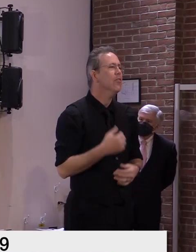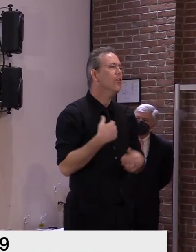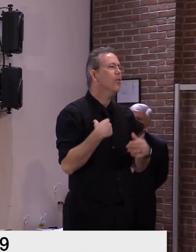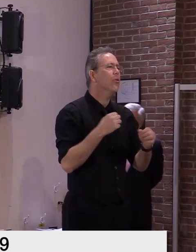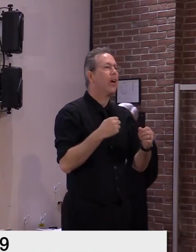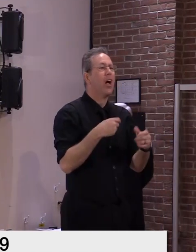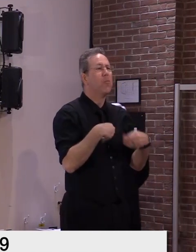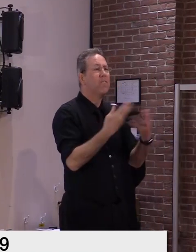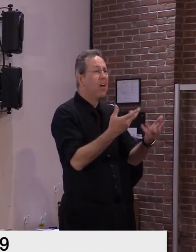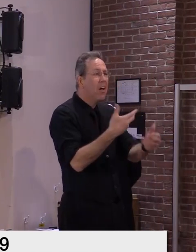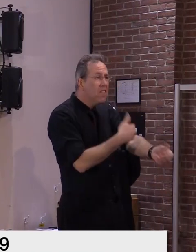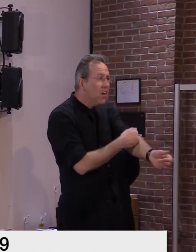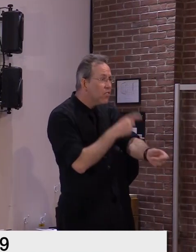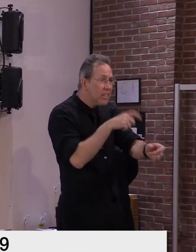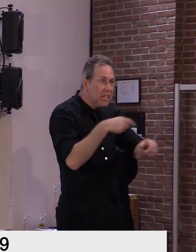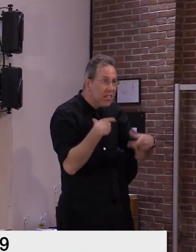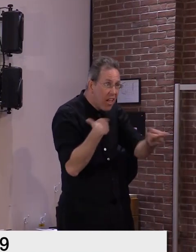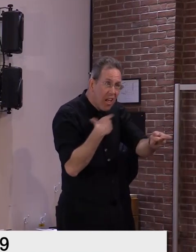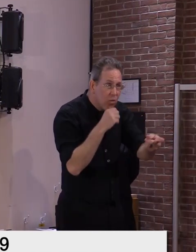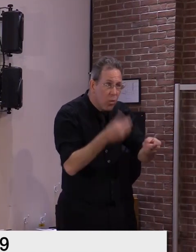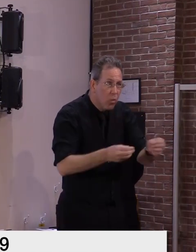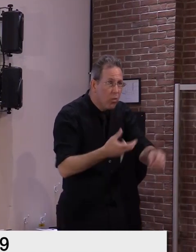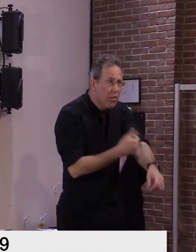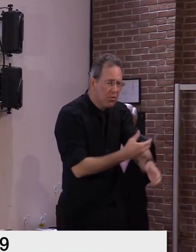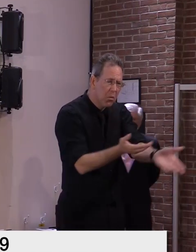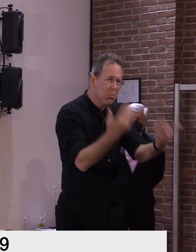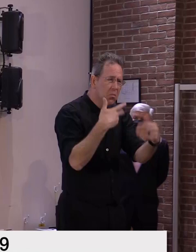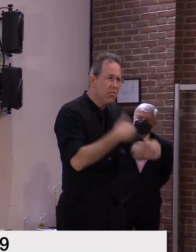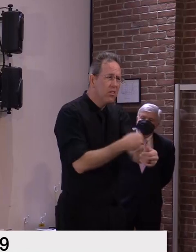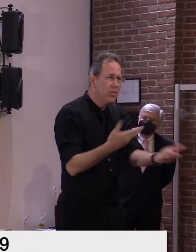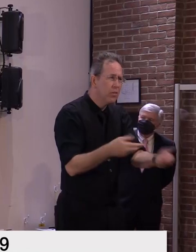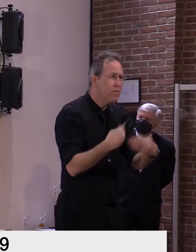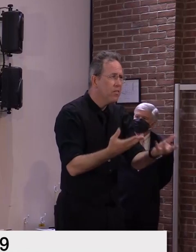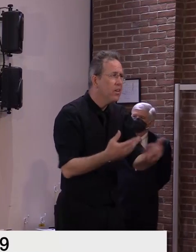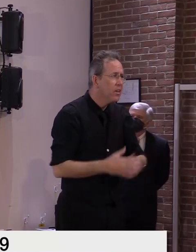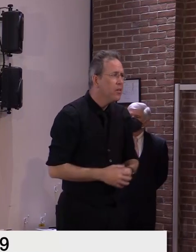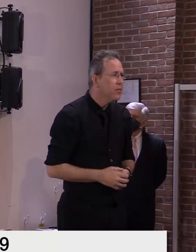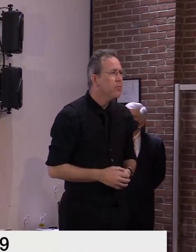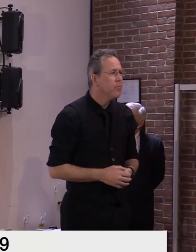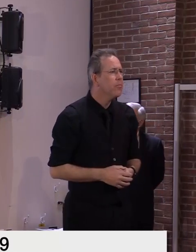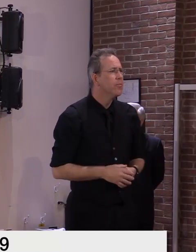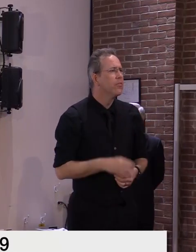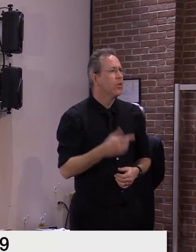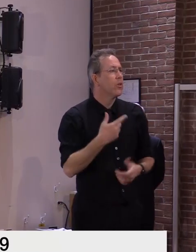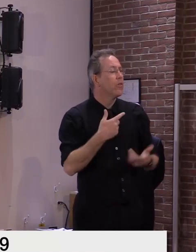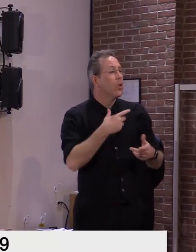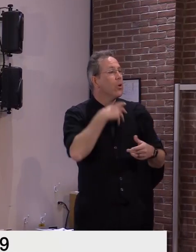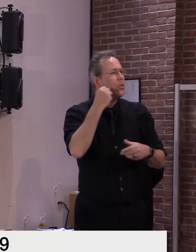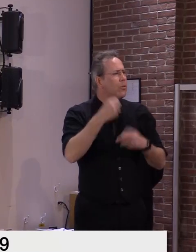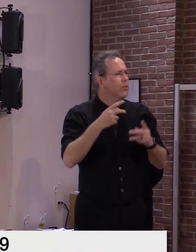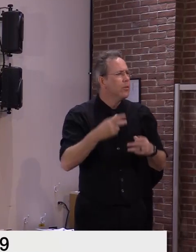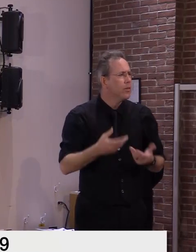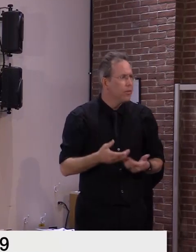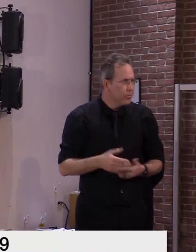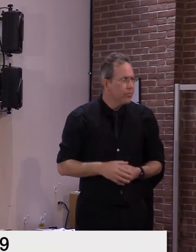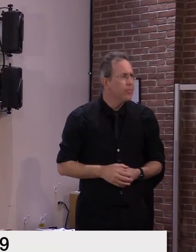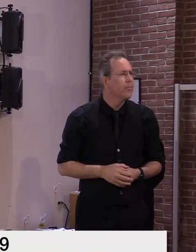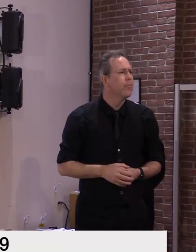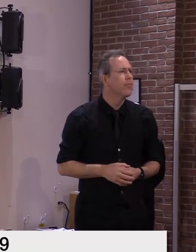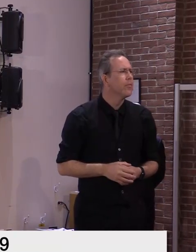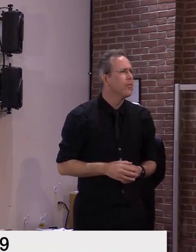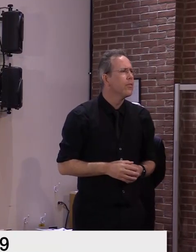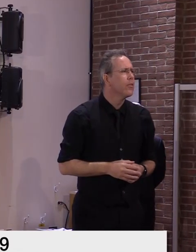state, because I think they're booking further out. But I also believe the CDC will be keeping track, and